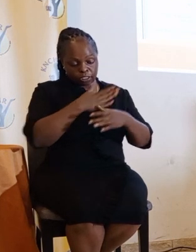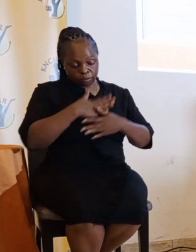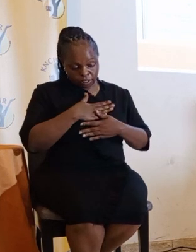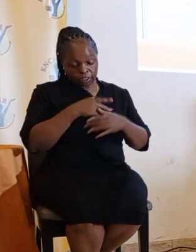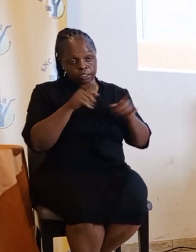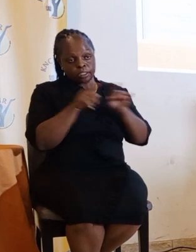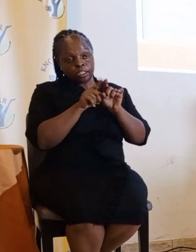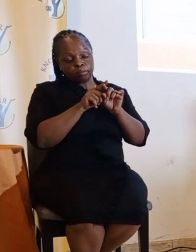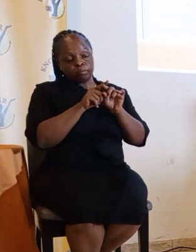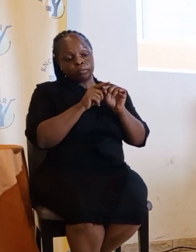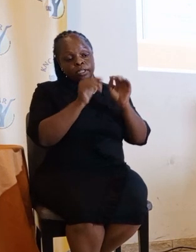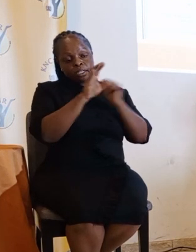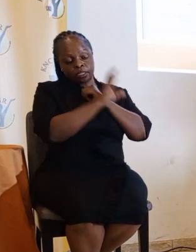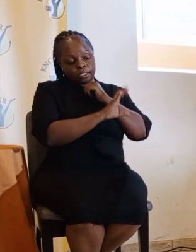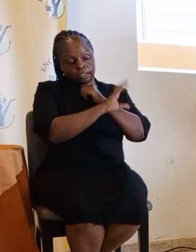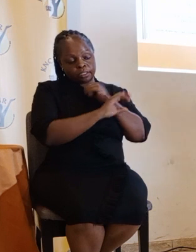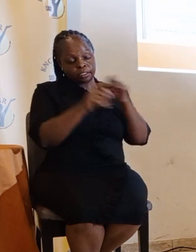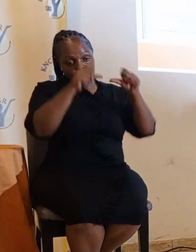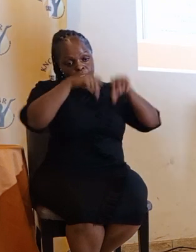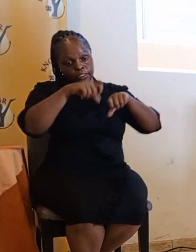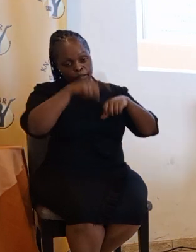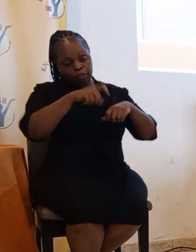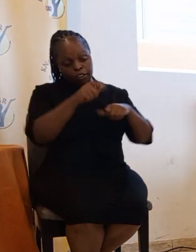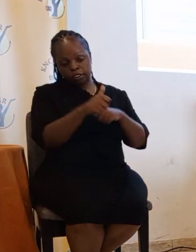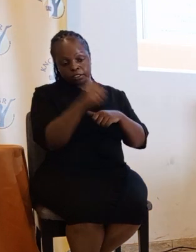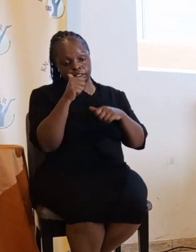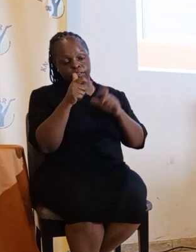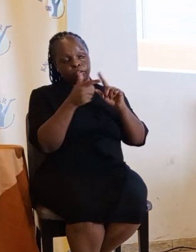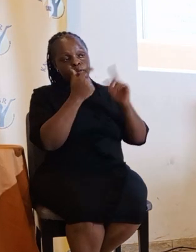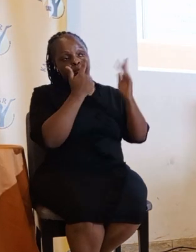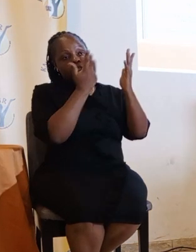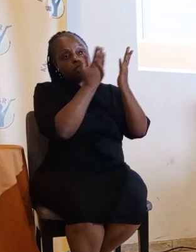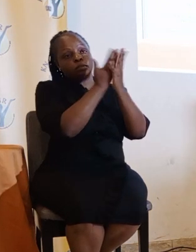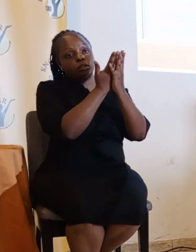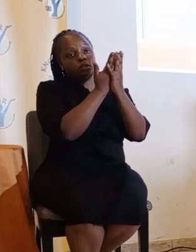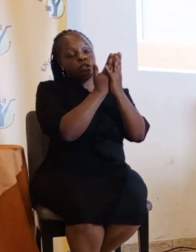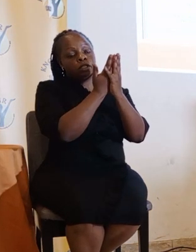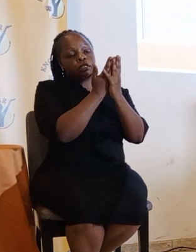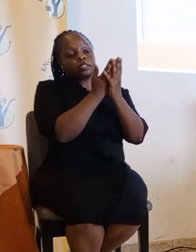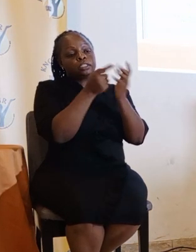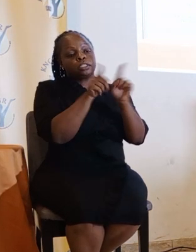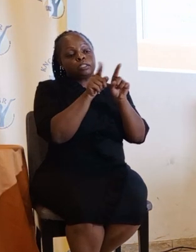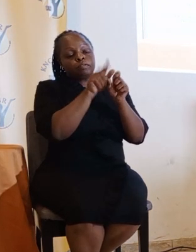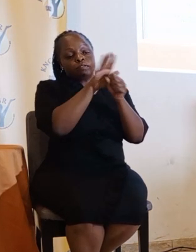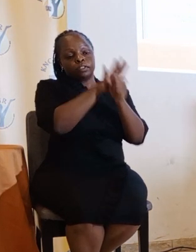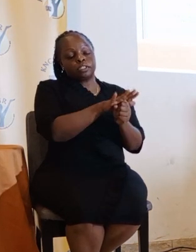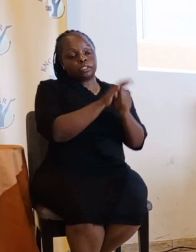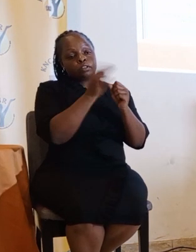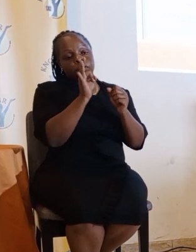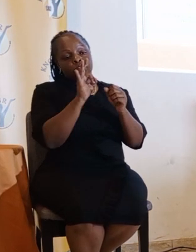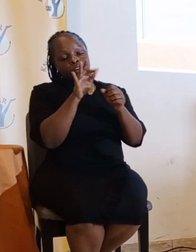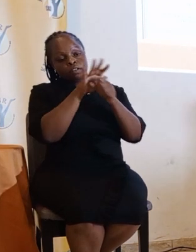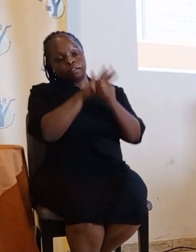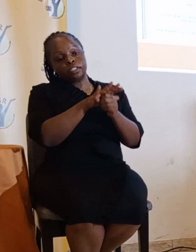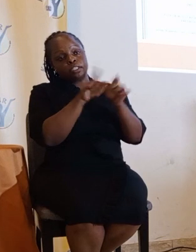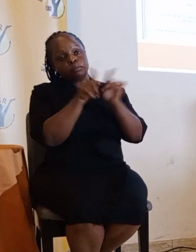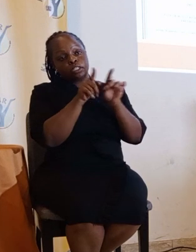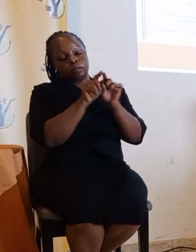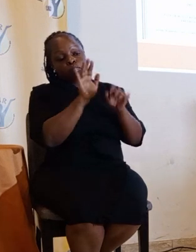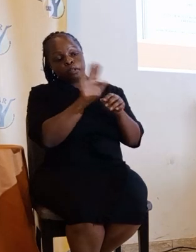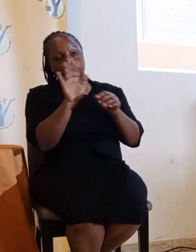that the state agencies should desist from criminalization and re-victimization of the victims and